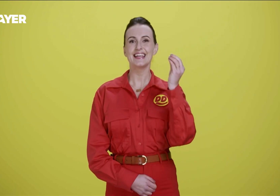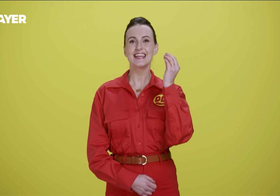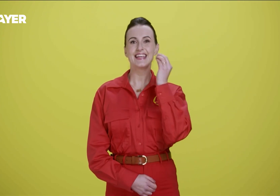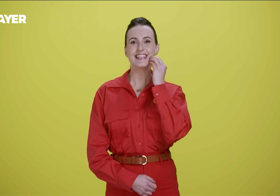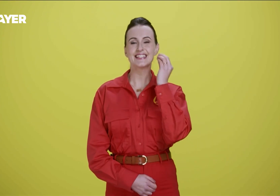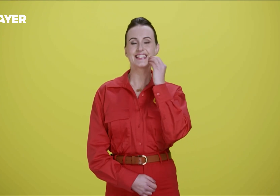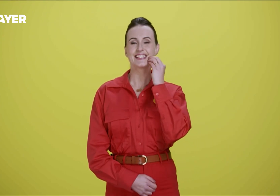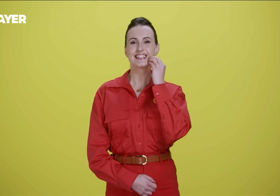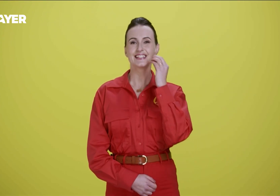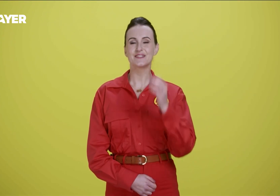Eat.